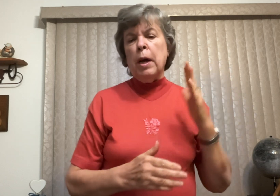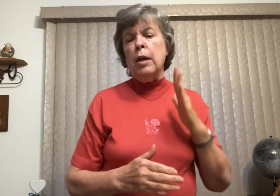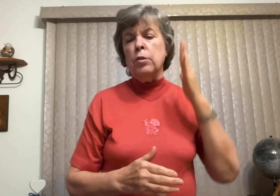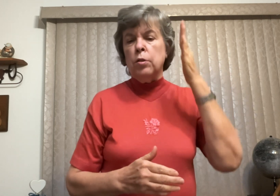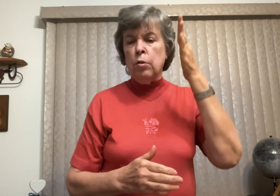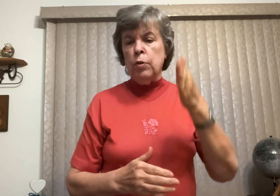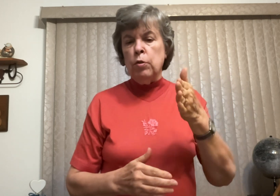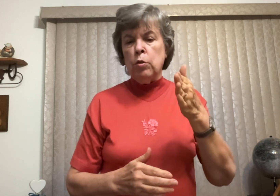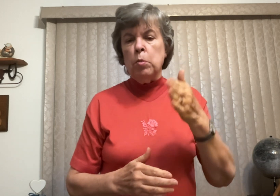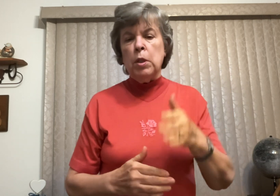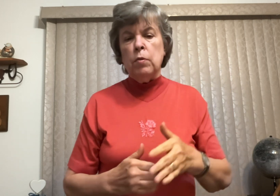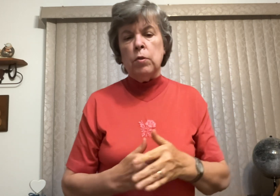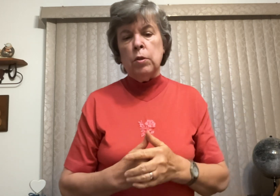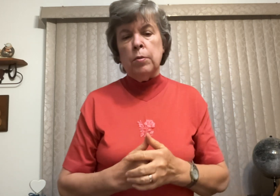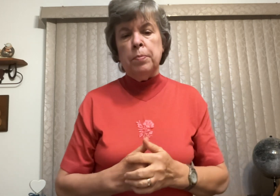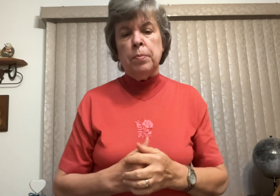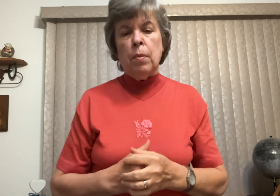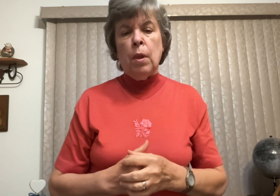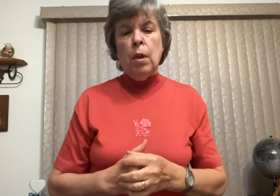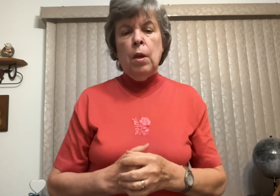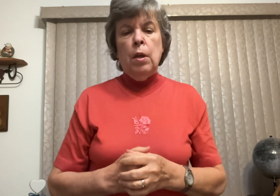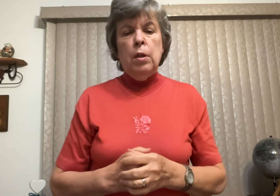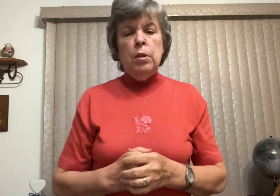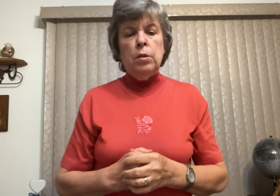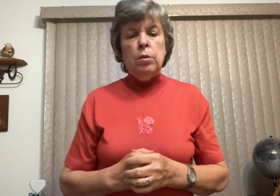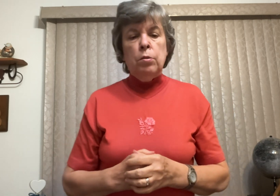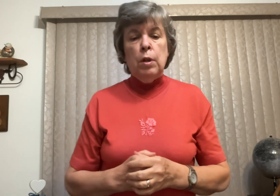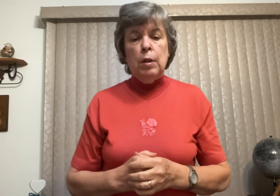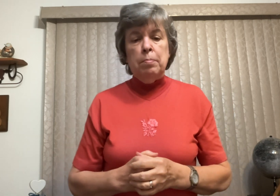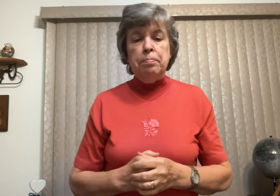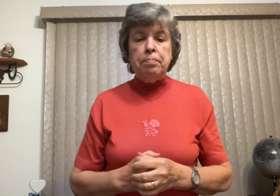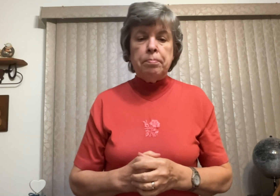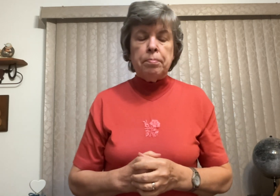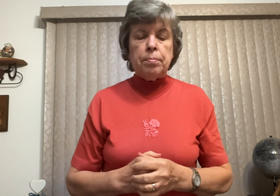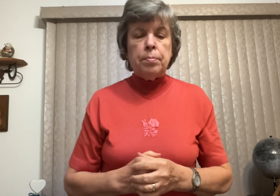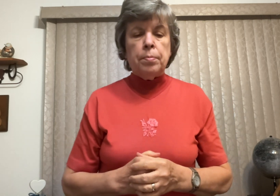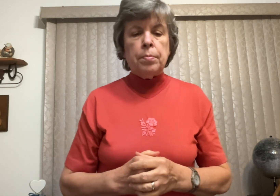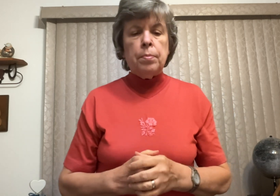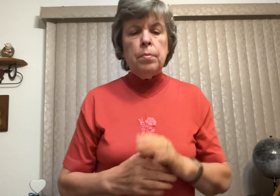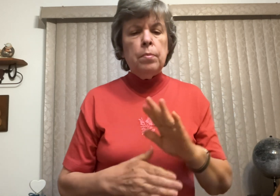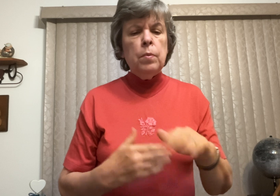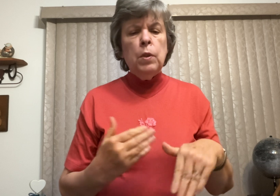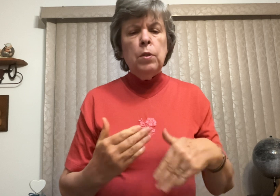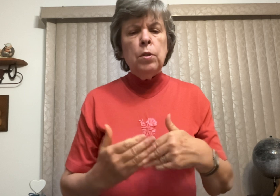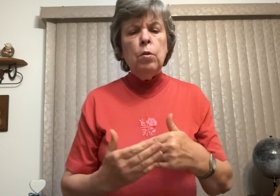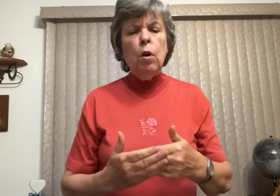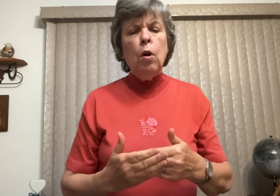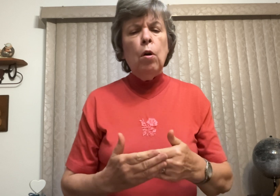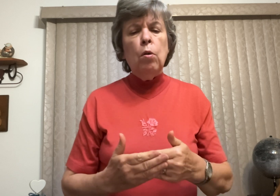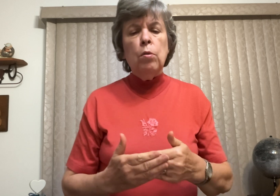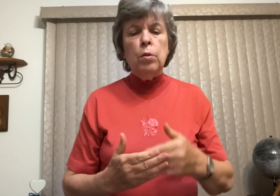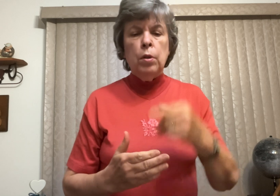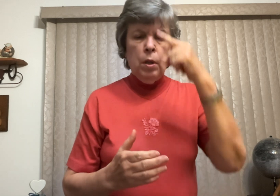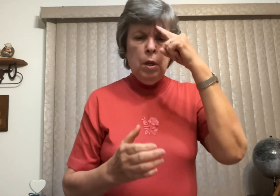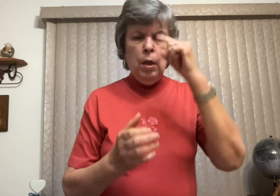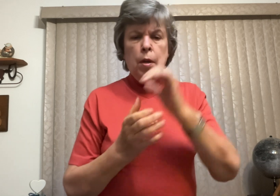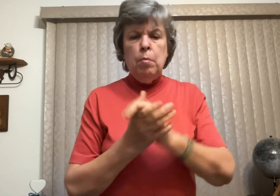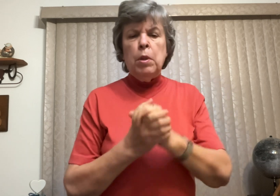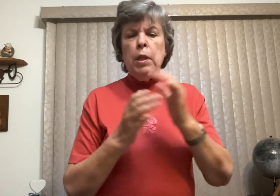past and all future believers. So let's So all